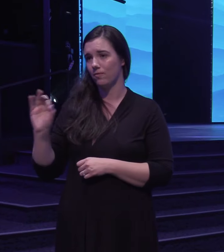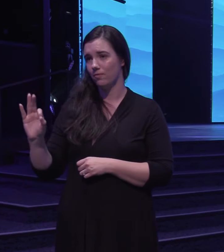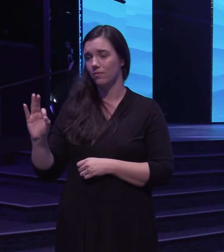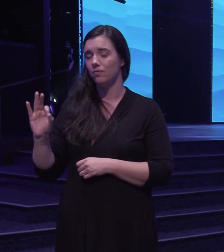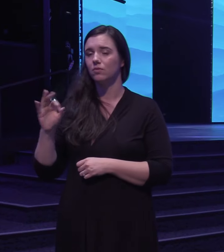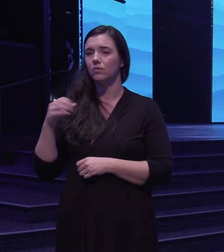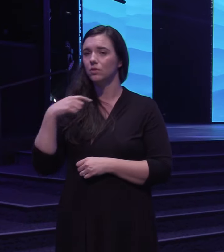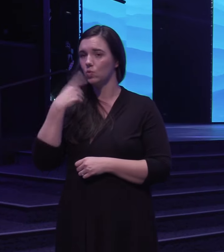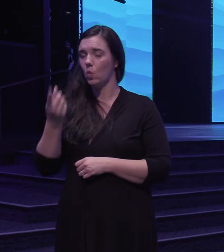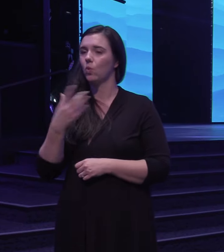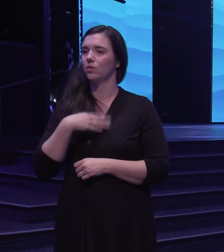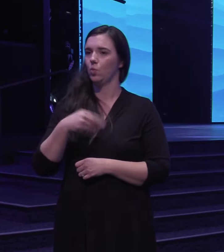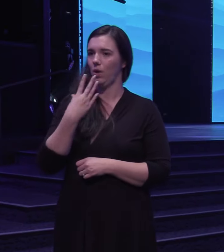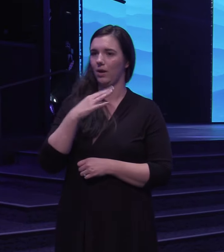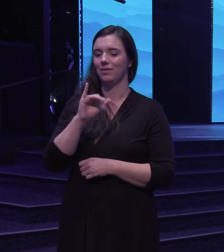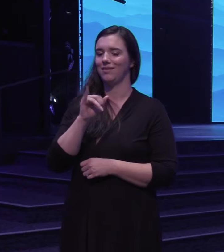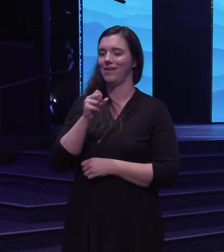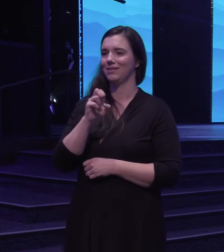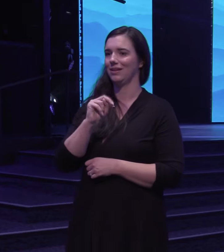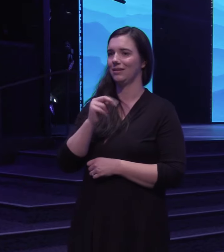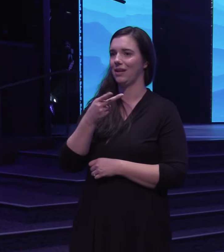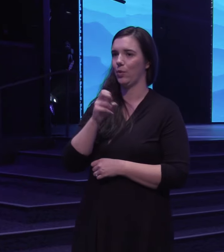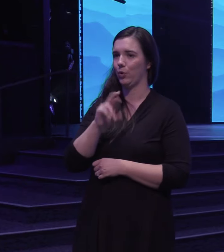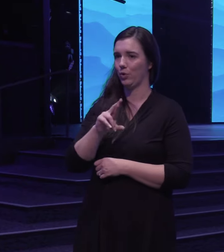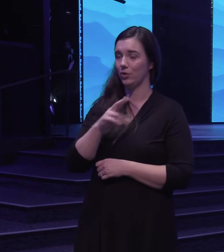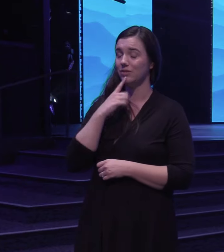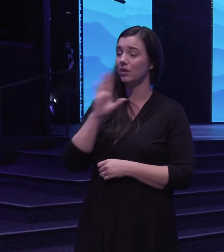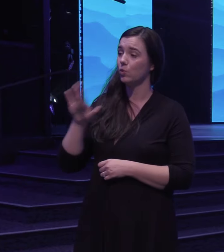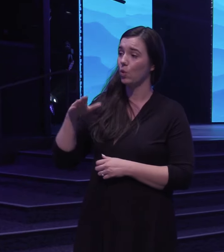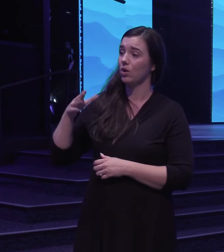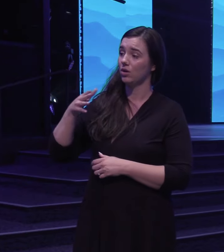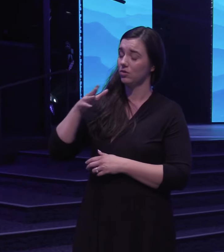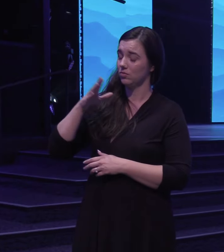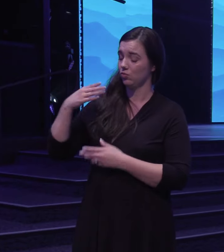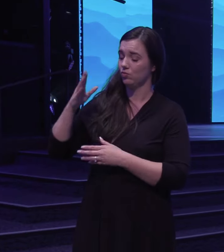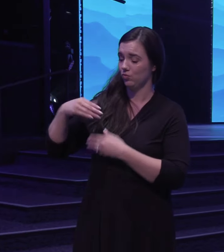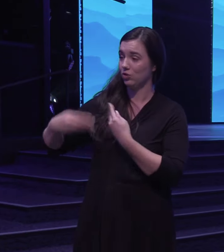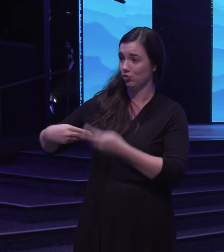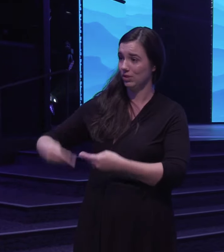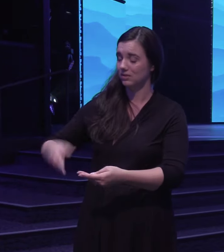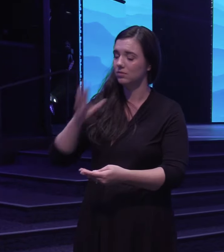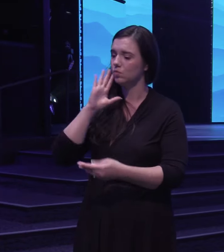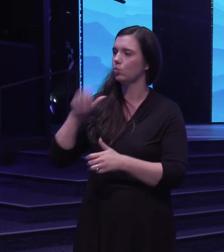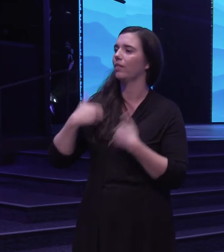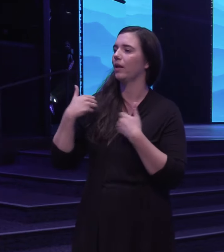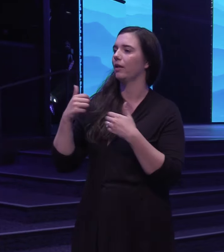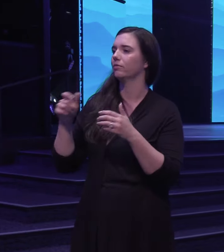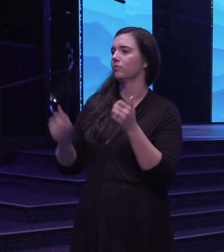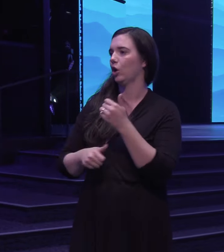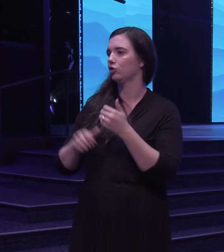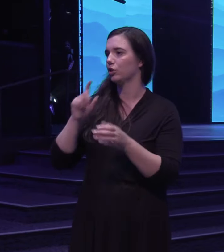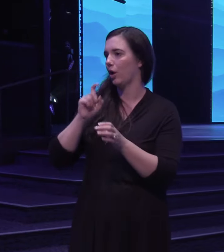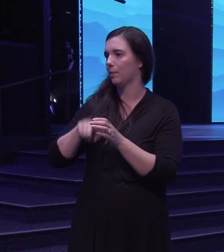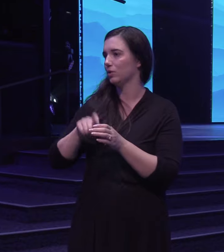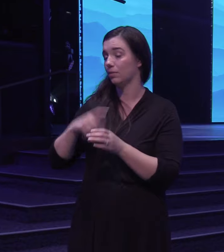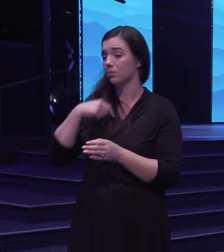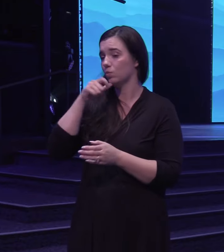Dwight Eisenhower, "Your grandchildren's children will live under communism and we won't have to fire a